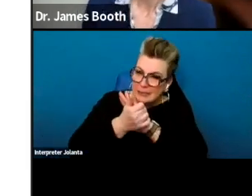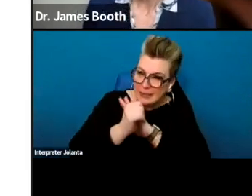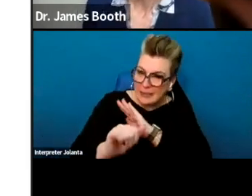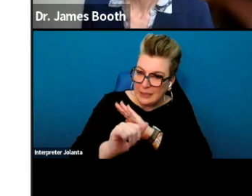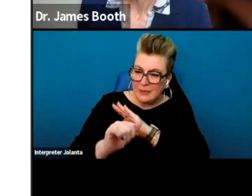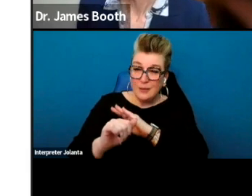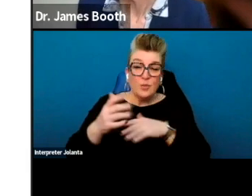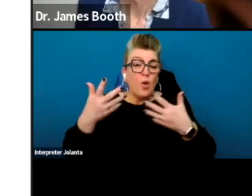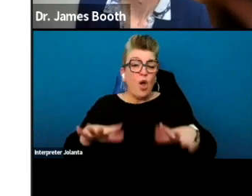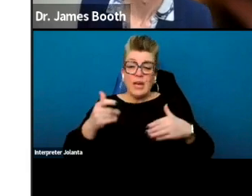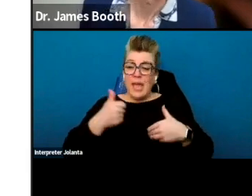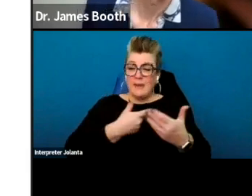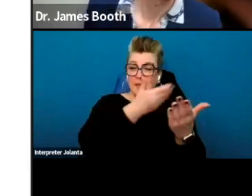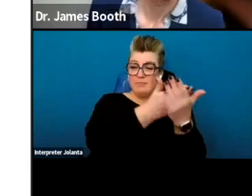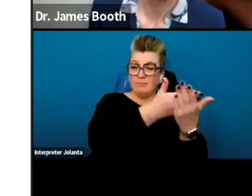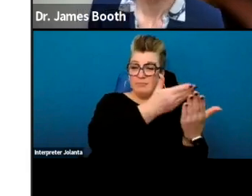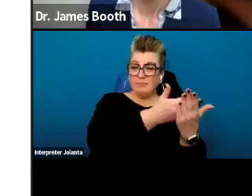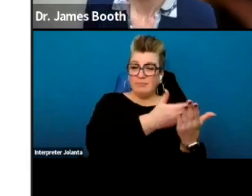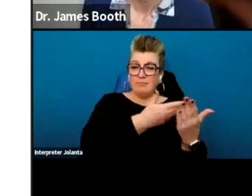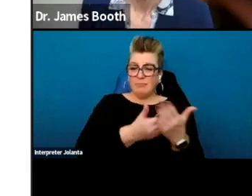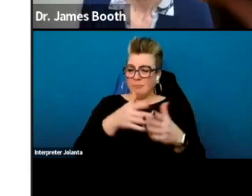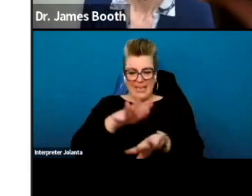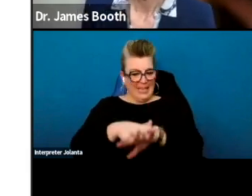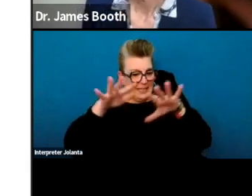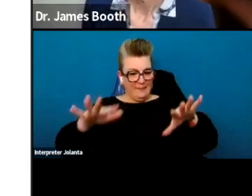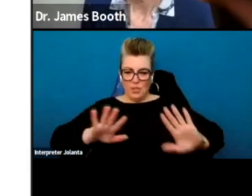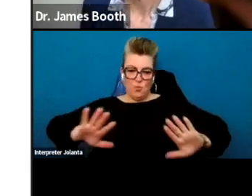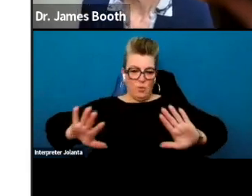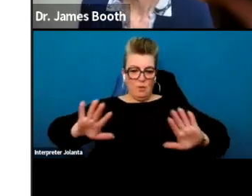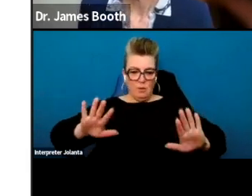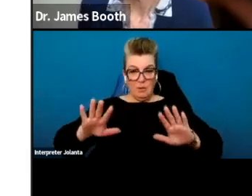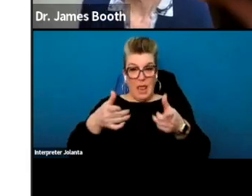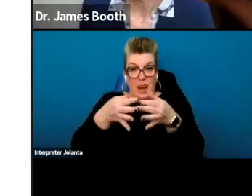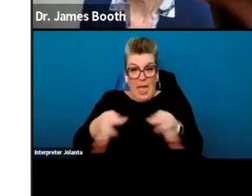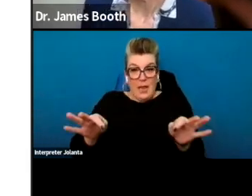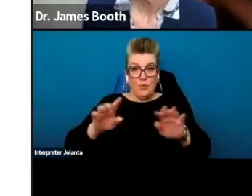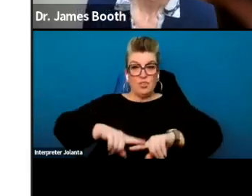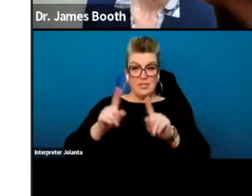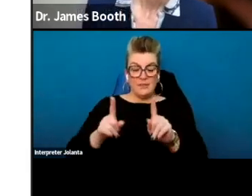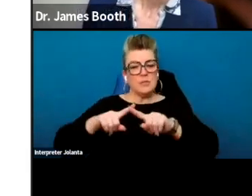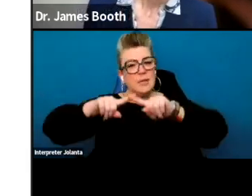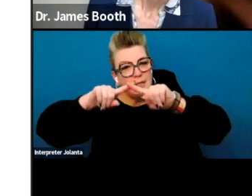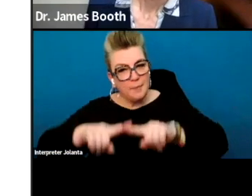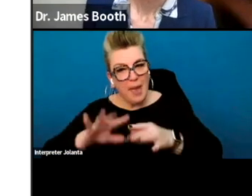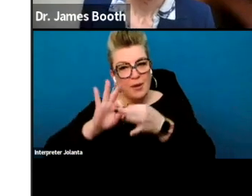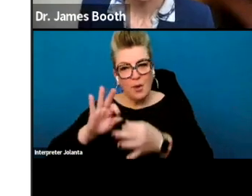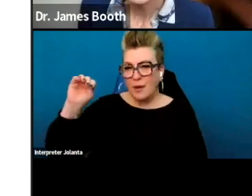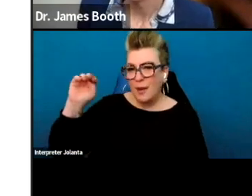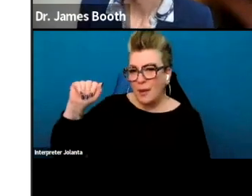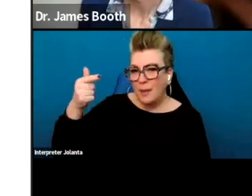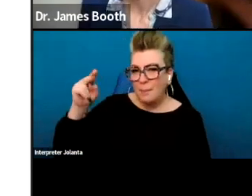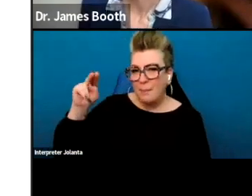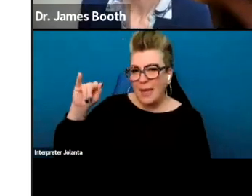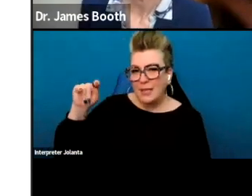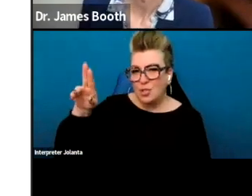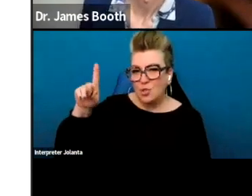So we already have evidence that the individual differences in language are related to the magnitude of specialization. We're following that work up